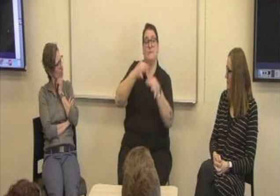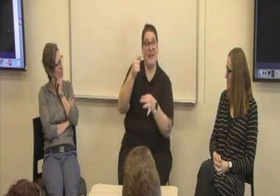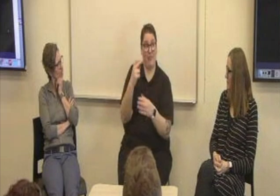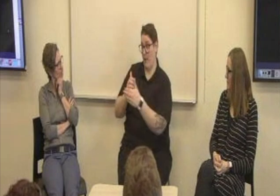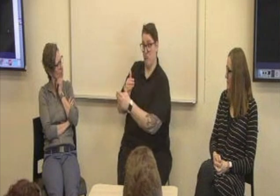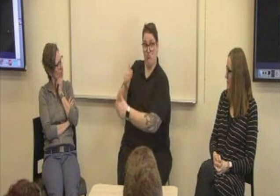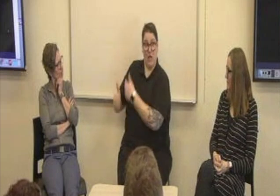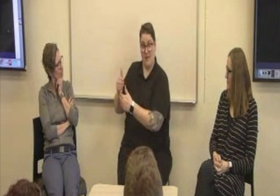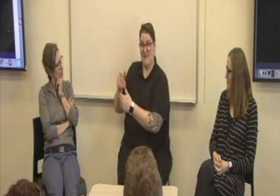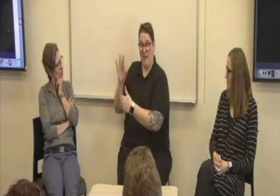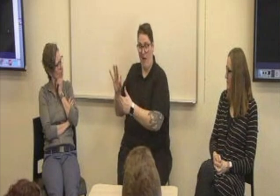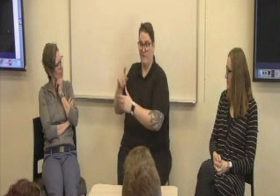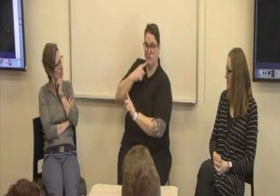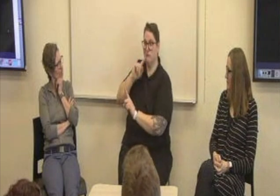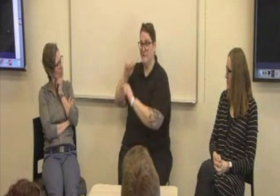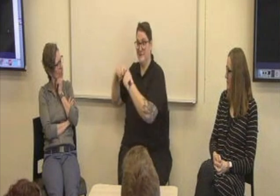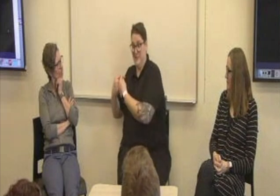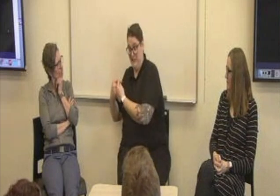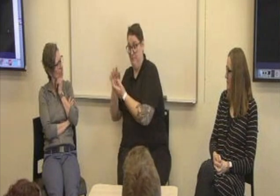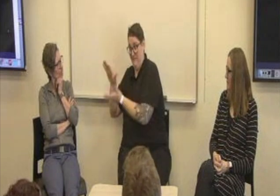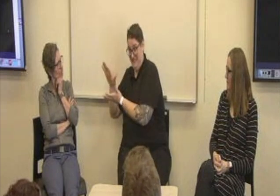If I use this sign for feed